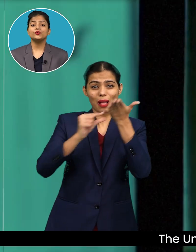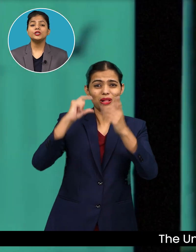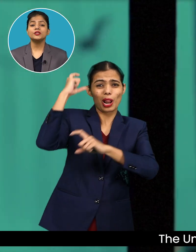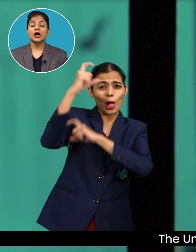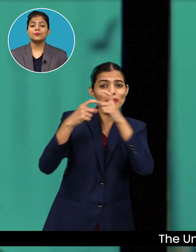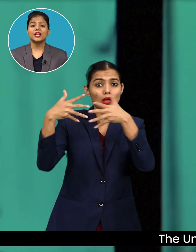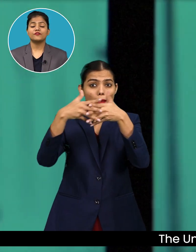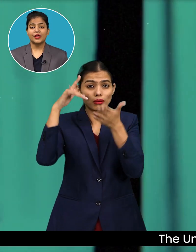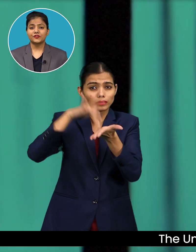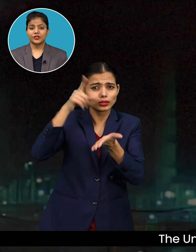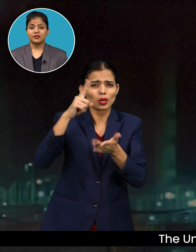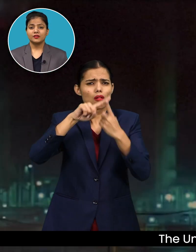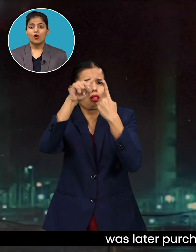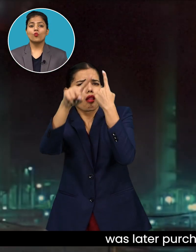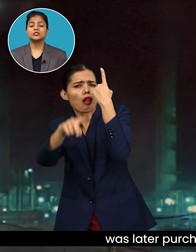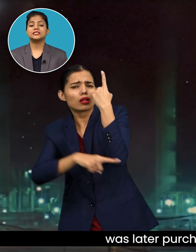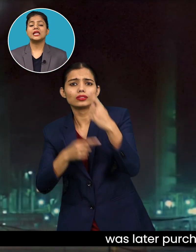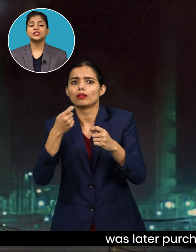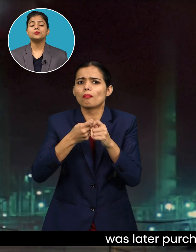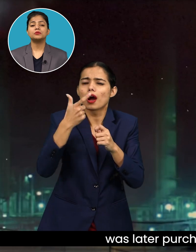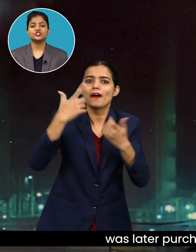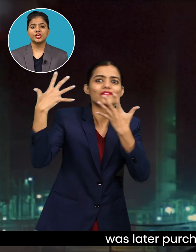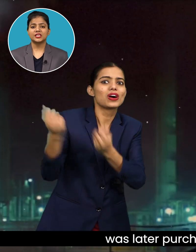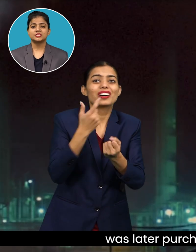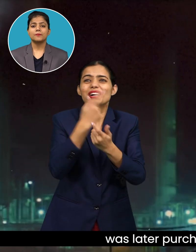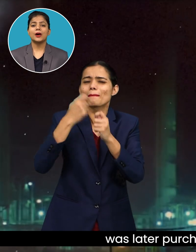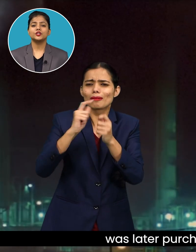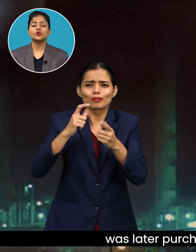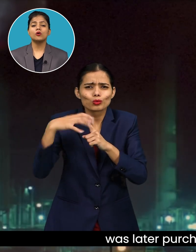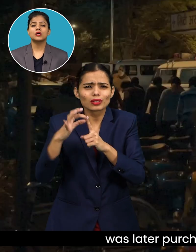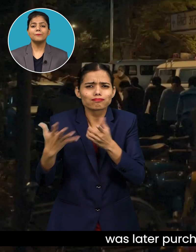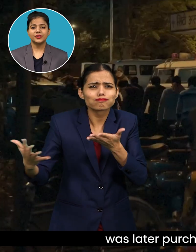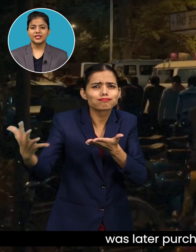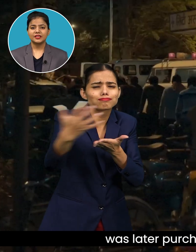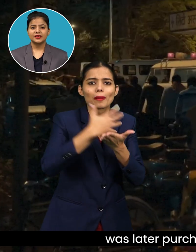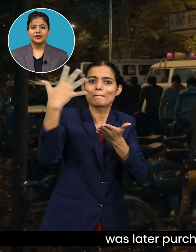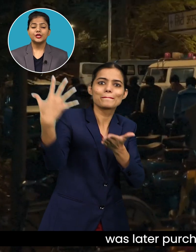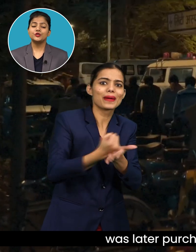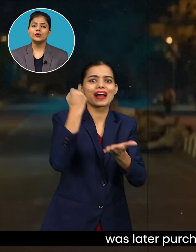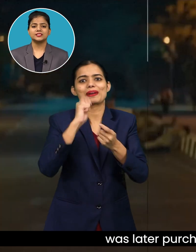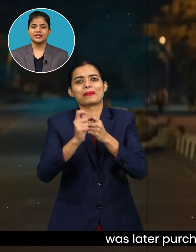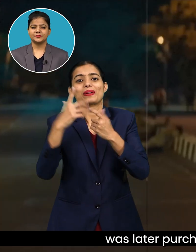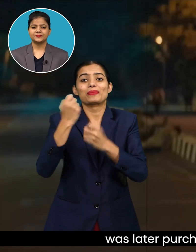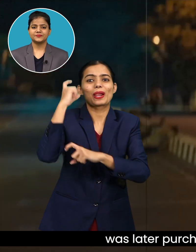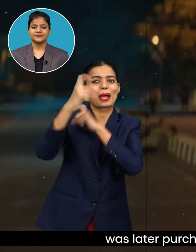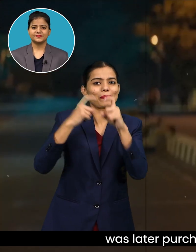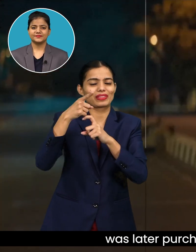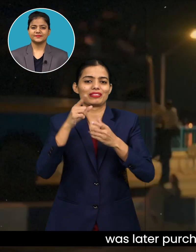The Union Carbide factory was later purchased by Dow Company, USA.